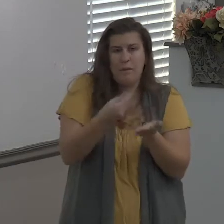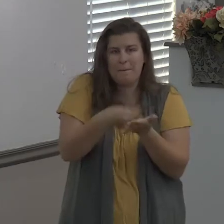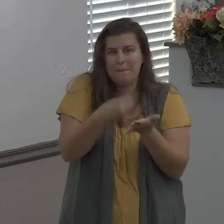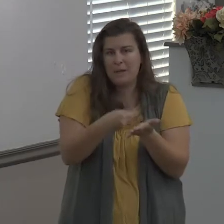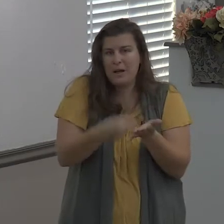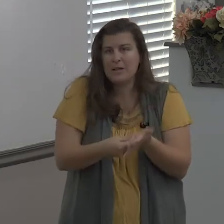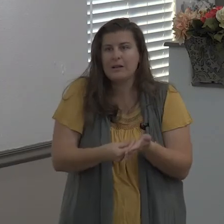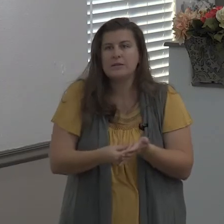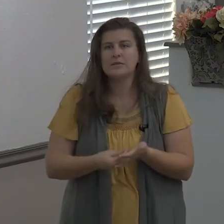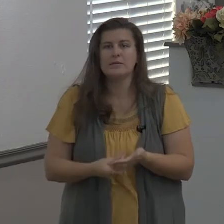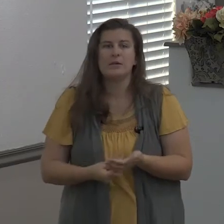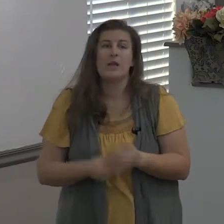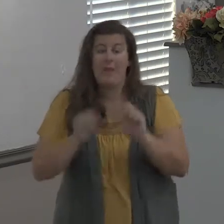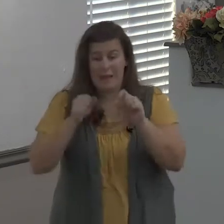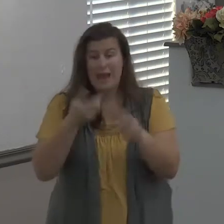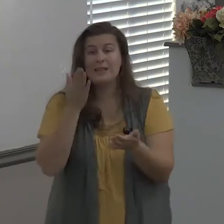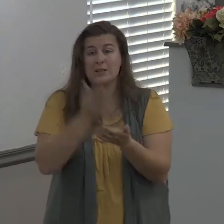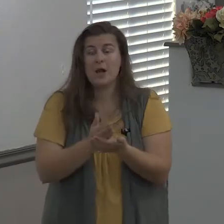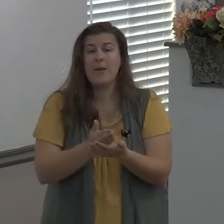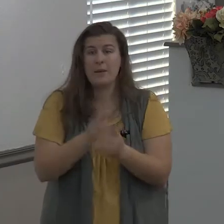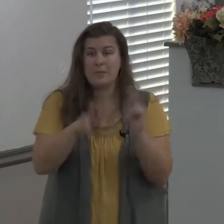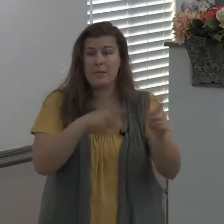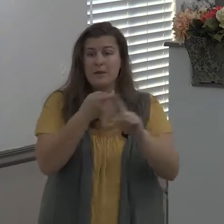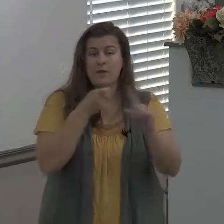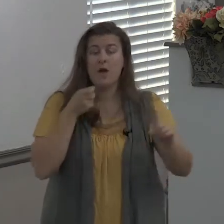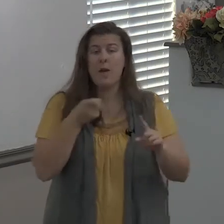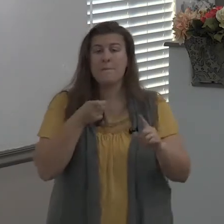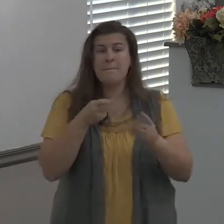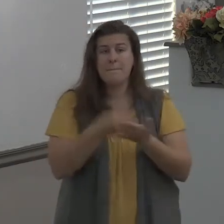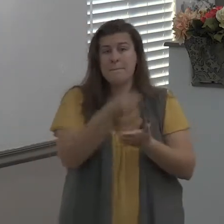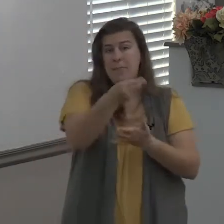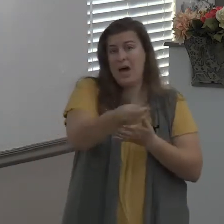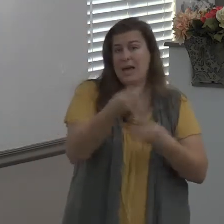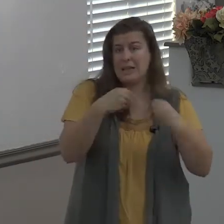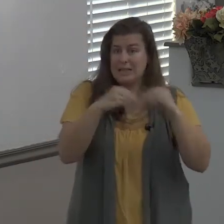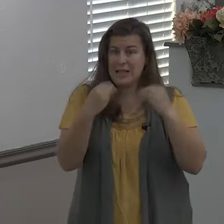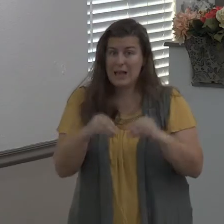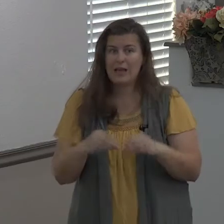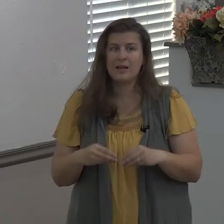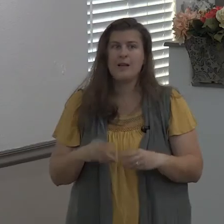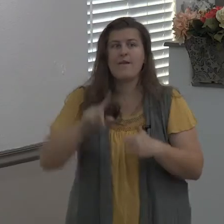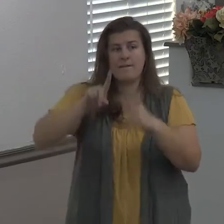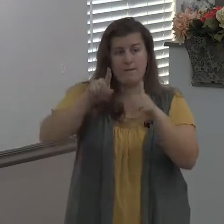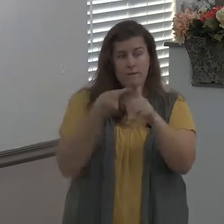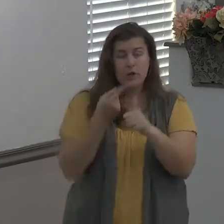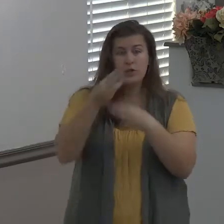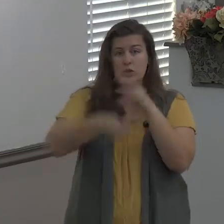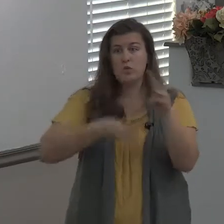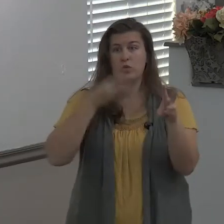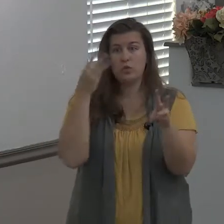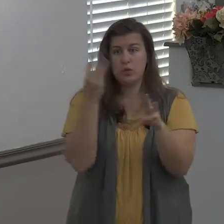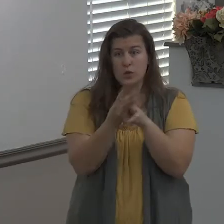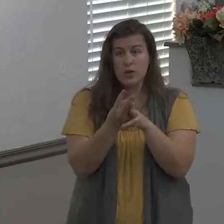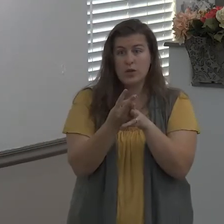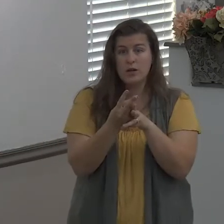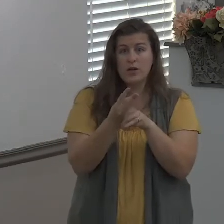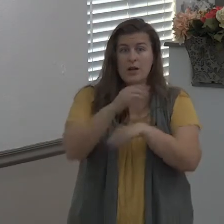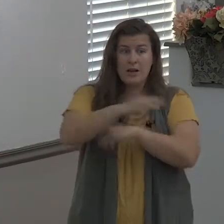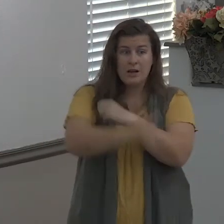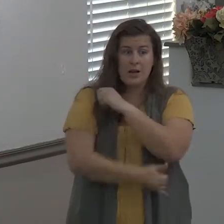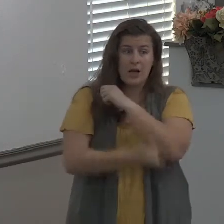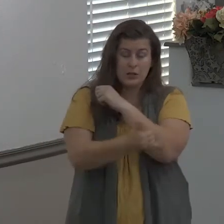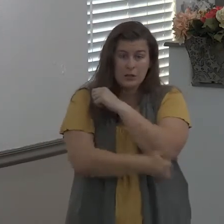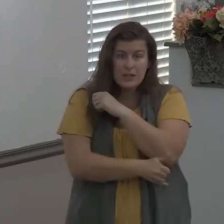currency. It's not going to take but a minute for them to begin to stop anybody from buying and selling. Do you know countries, first